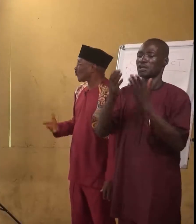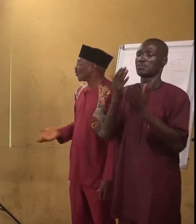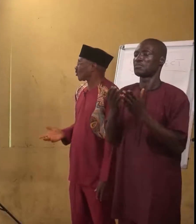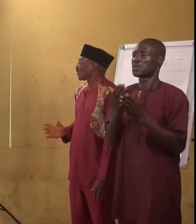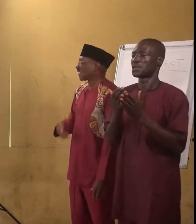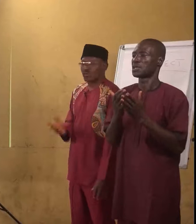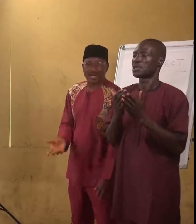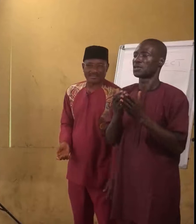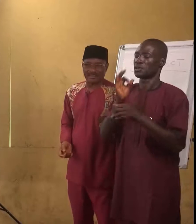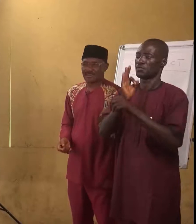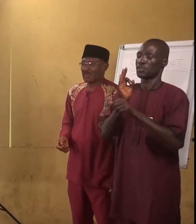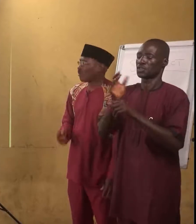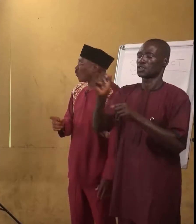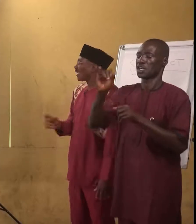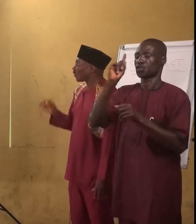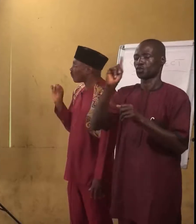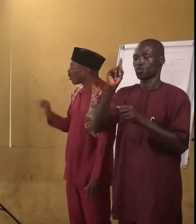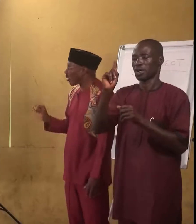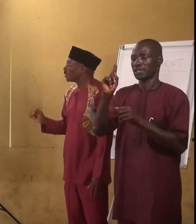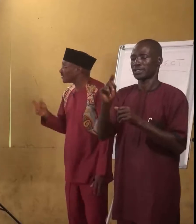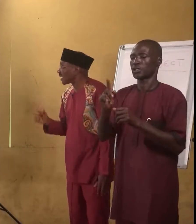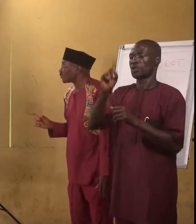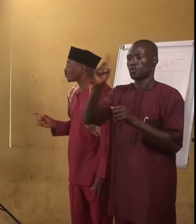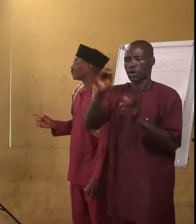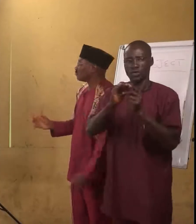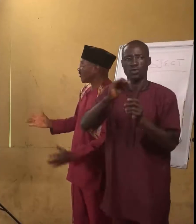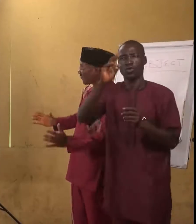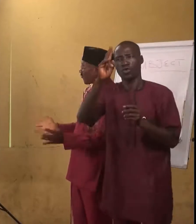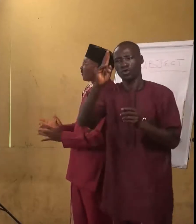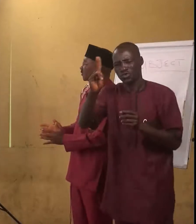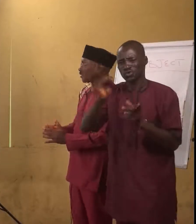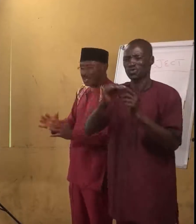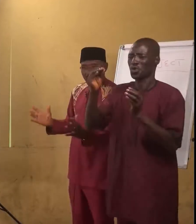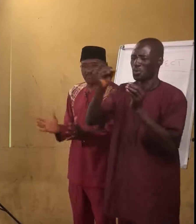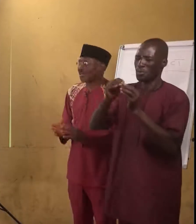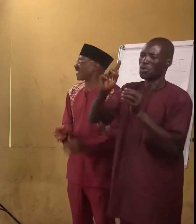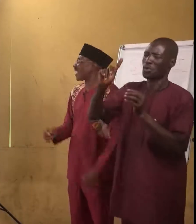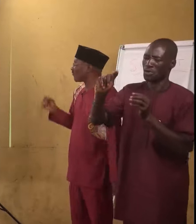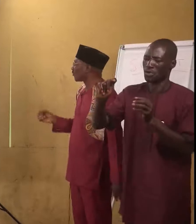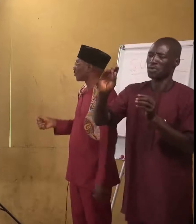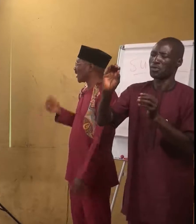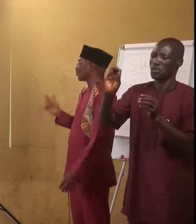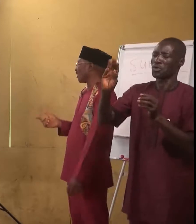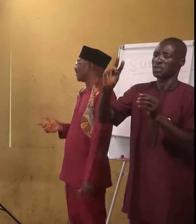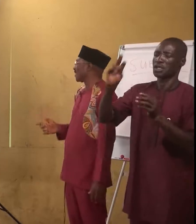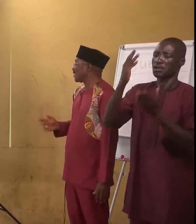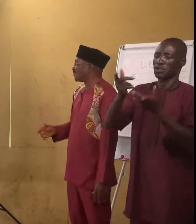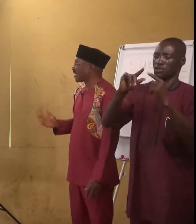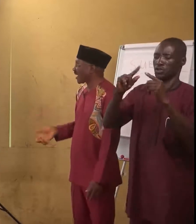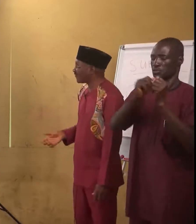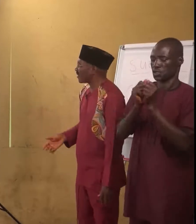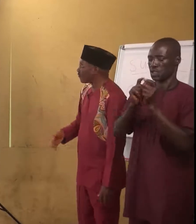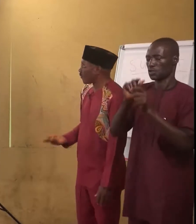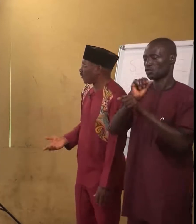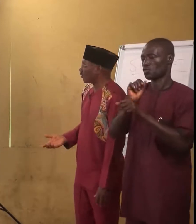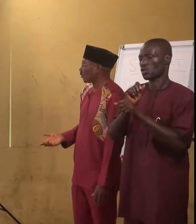to function as one. 1 or more towns may come together and function as one. It may